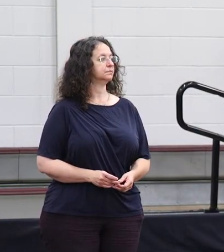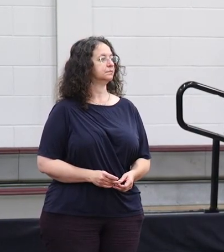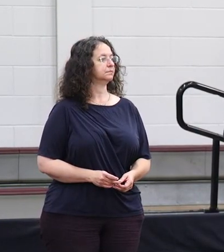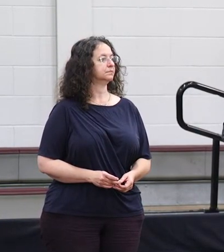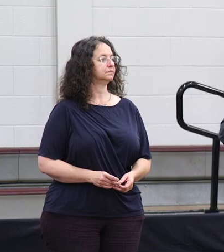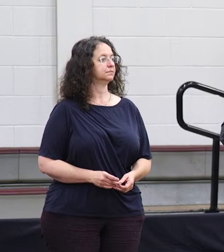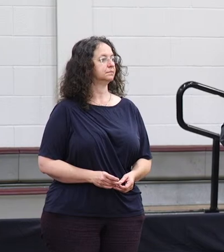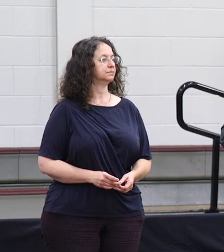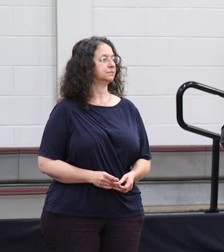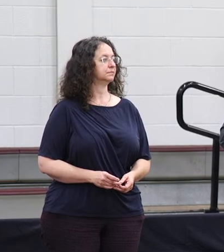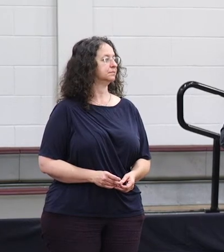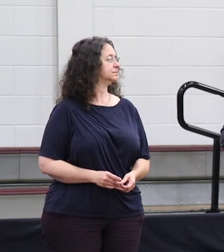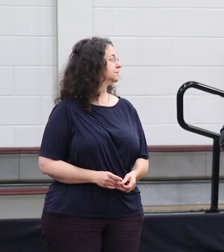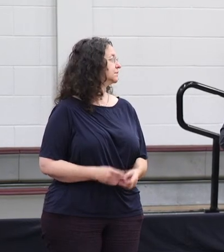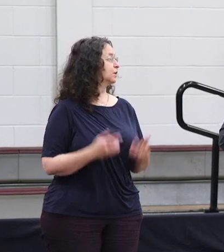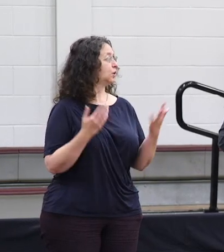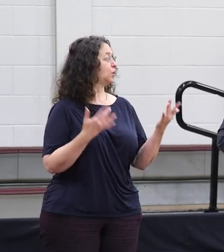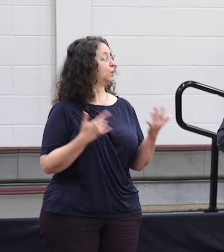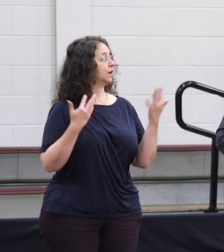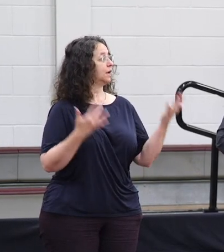We'll wait, Christy. We'll wait.